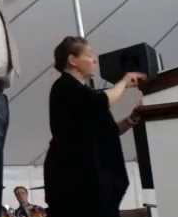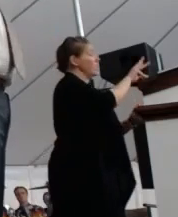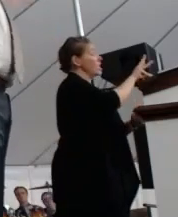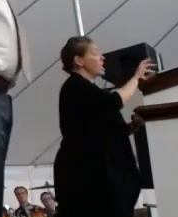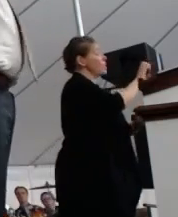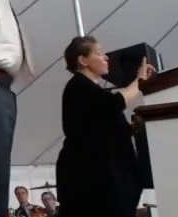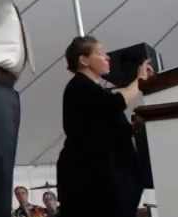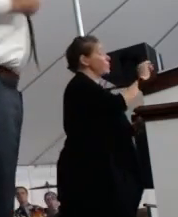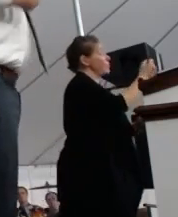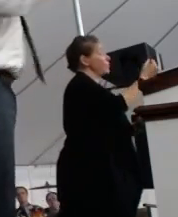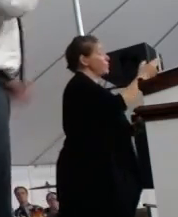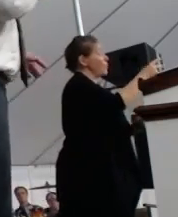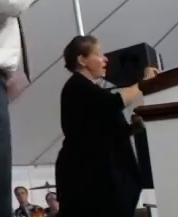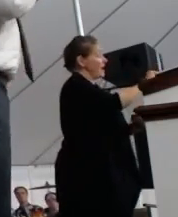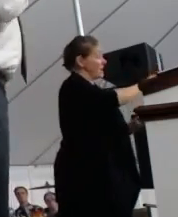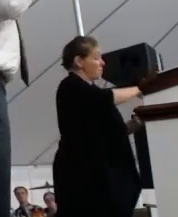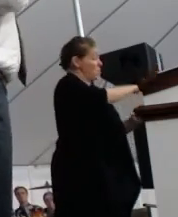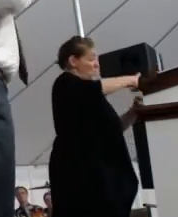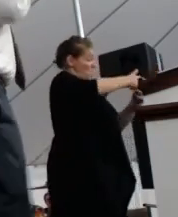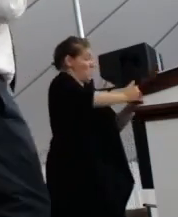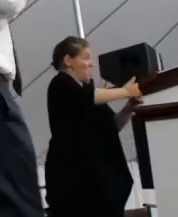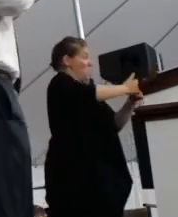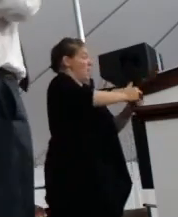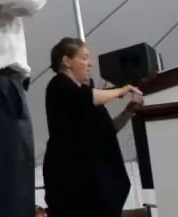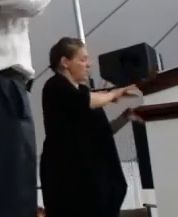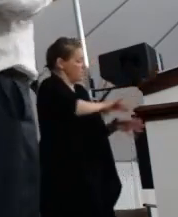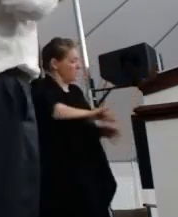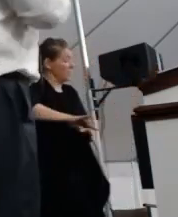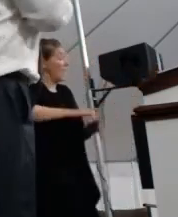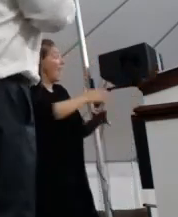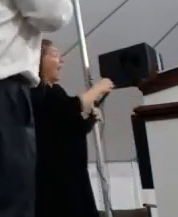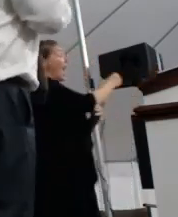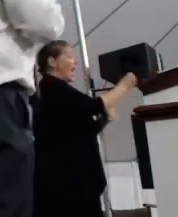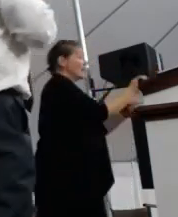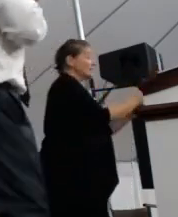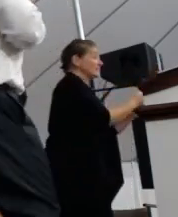and. Come on. I know I get people saying,